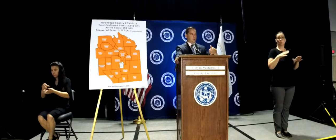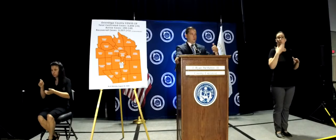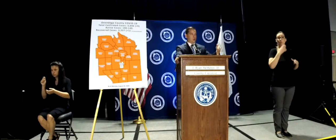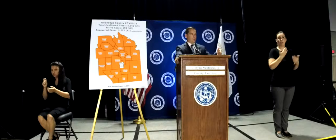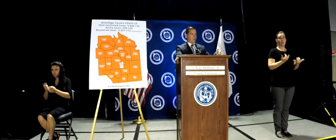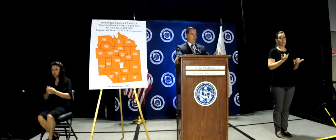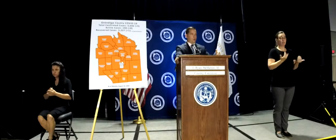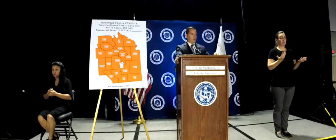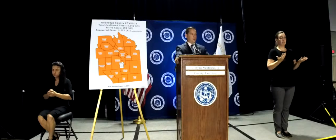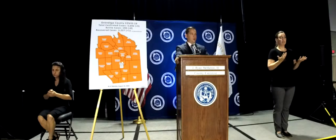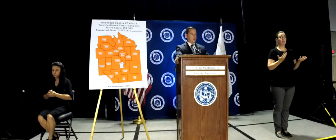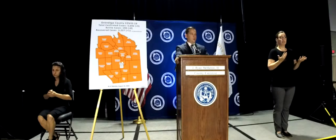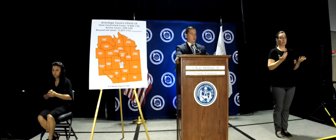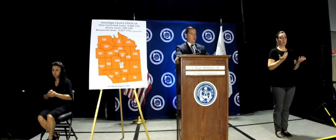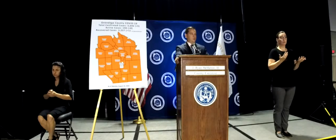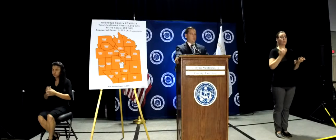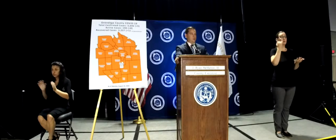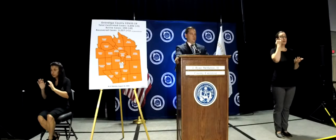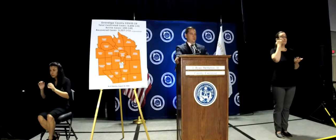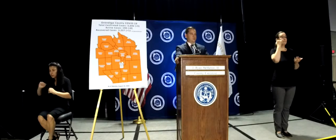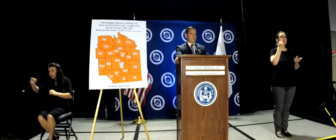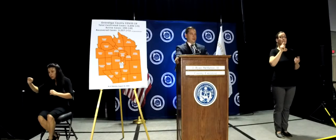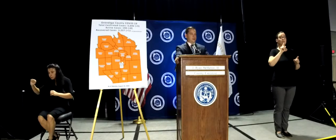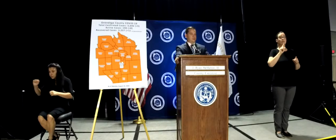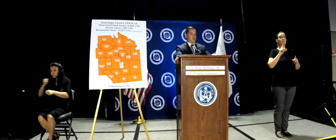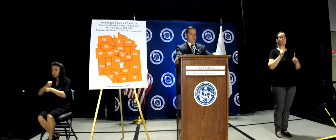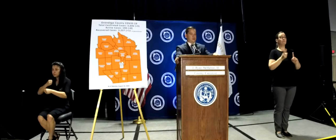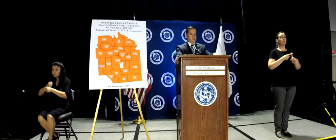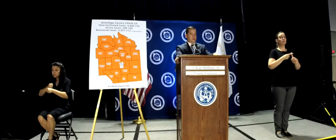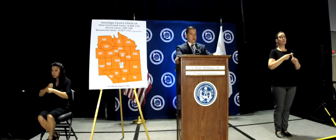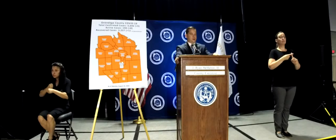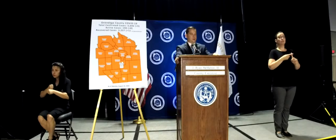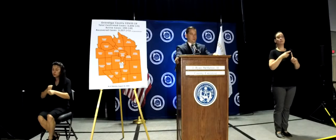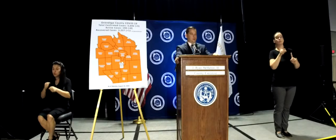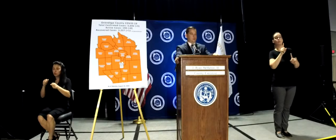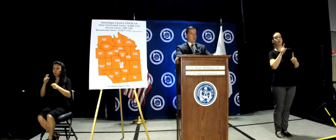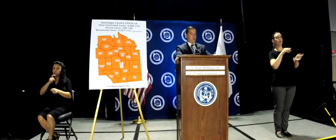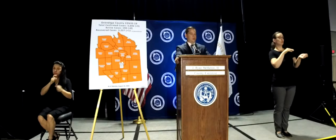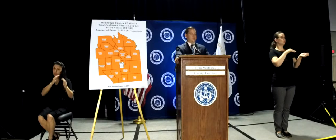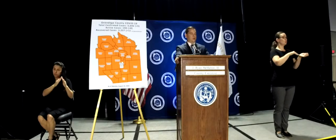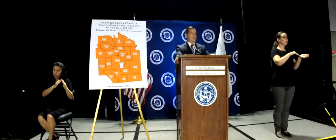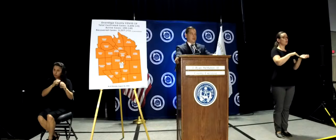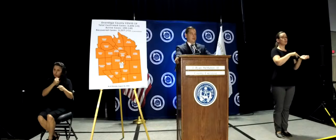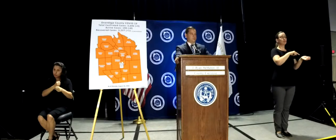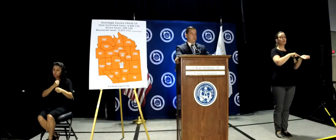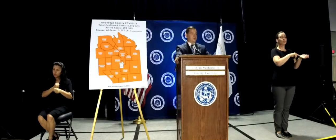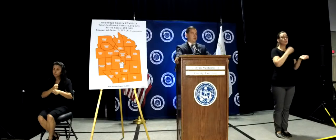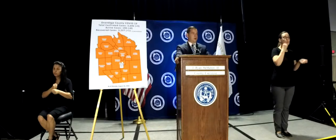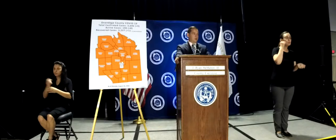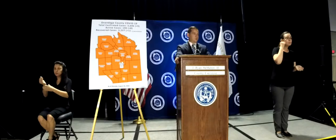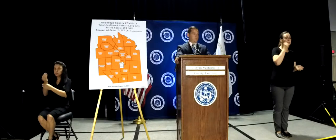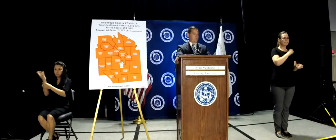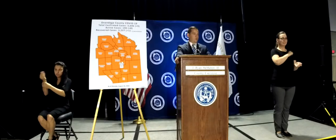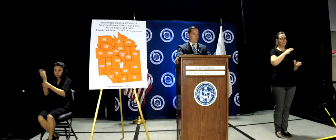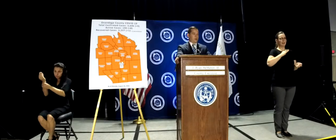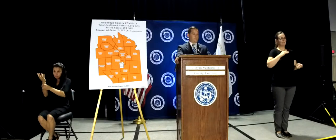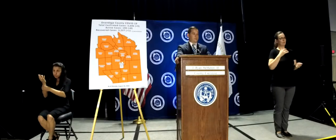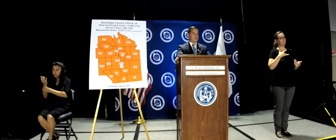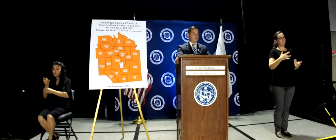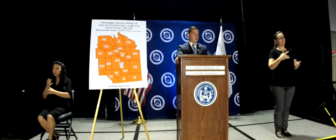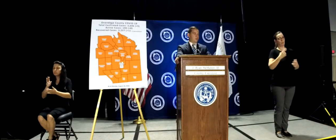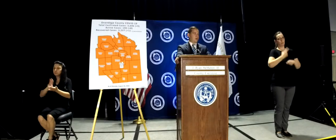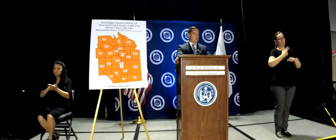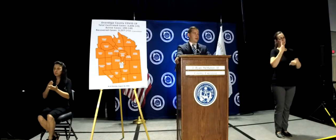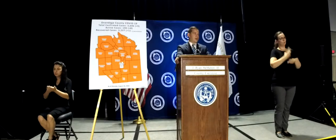responder, a nursing home employee, or symptomatic, you get really quick turn times, 24, 48,